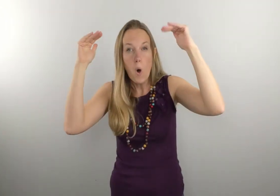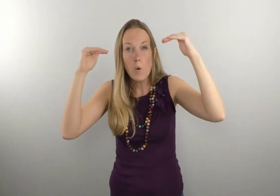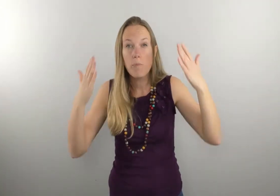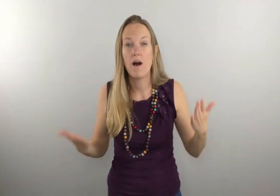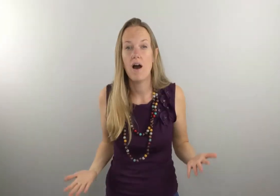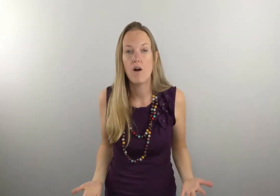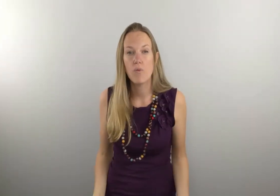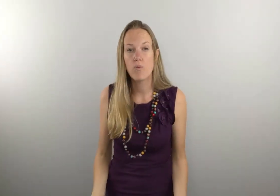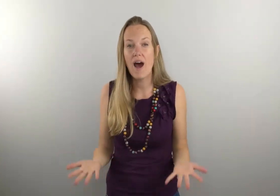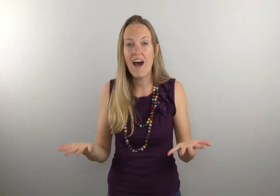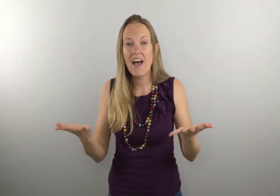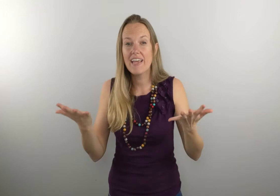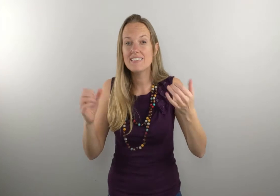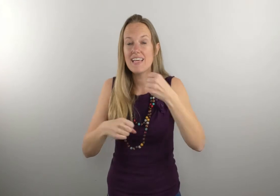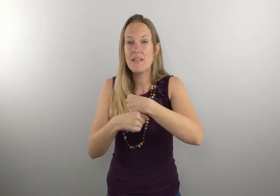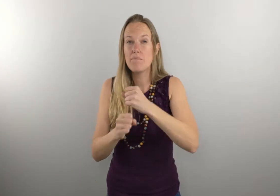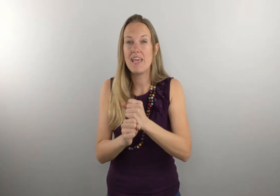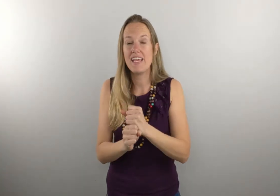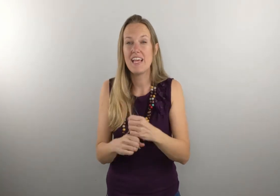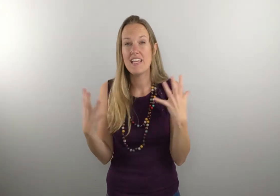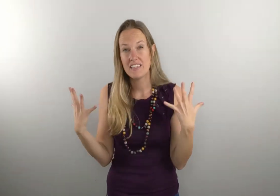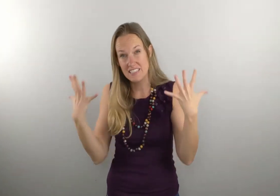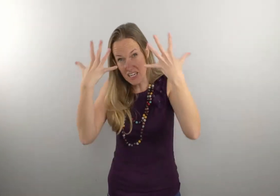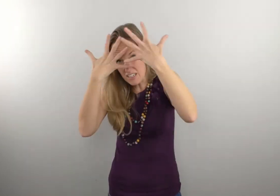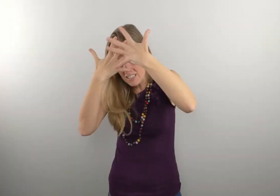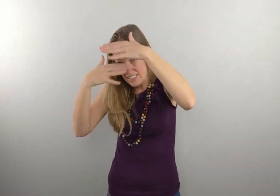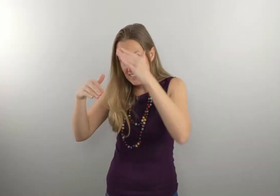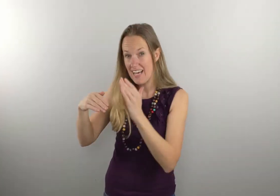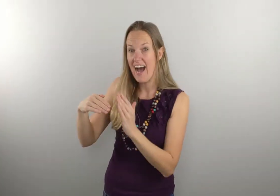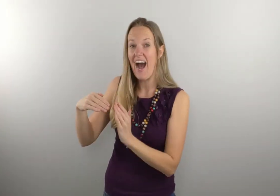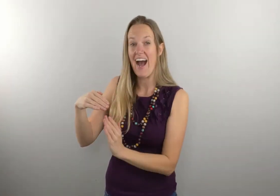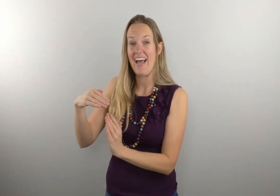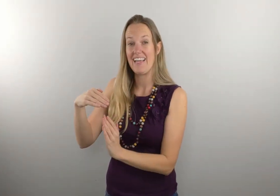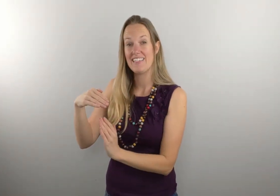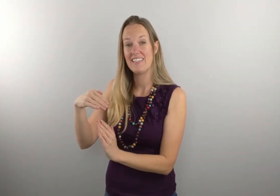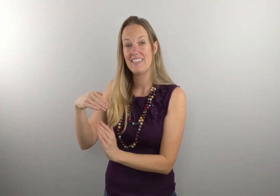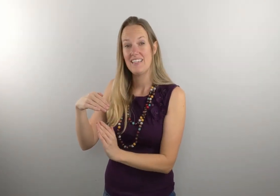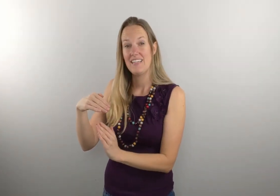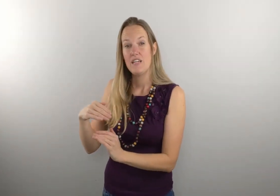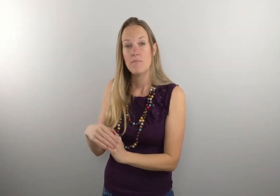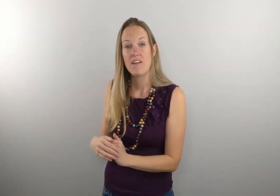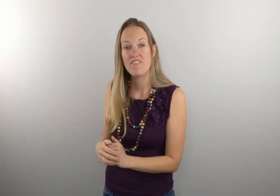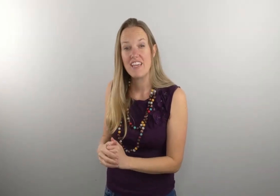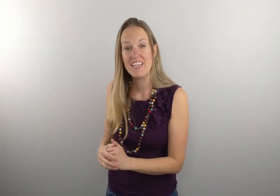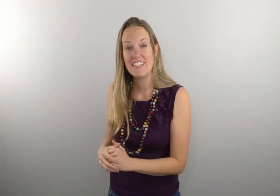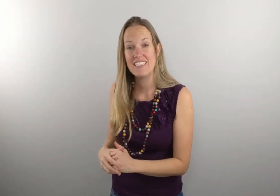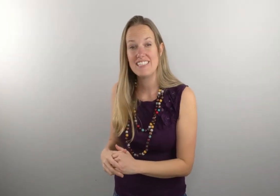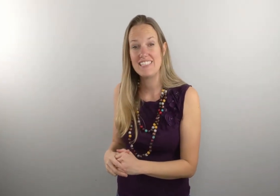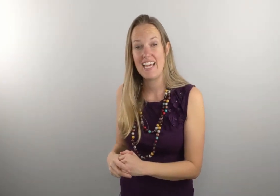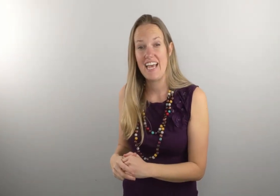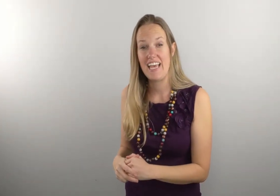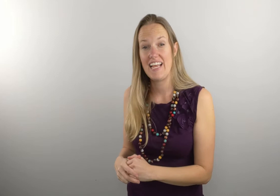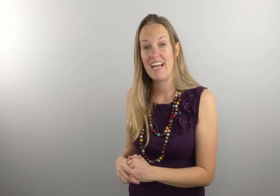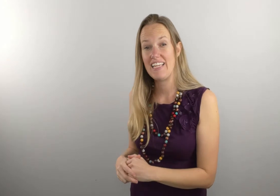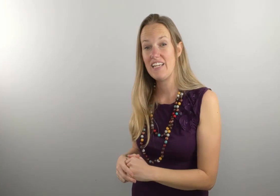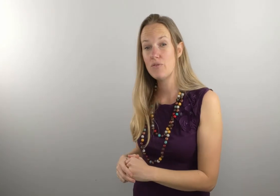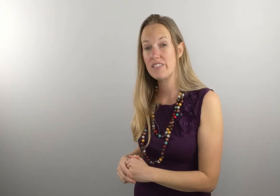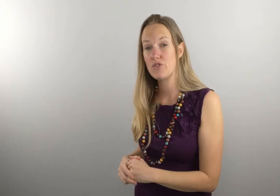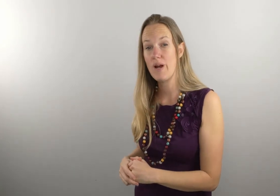Hope arise and make the darkness hide. My faith is dead, I need a